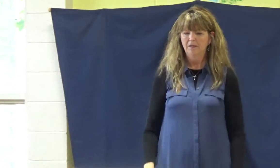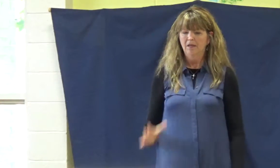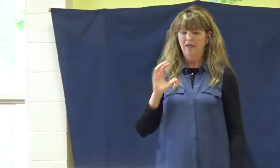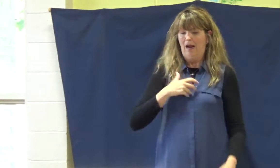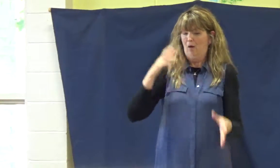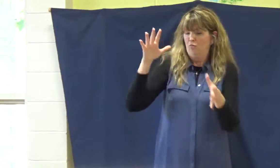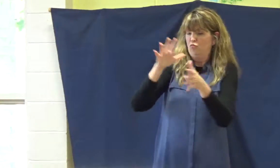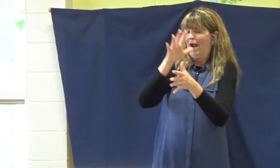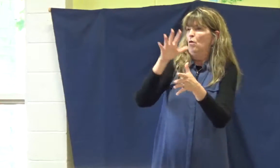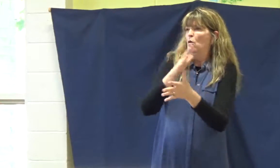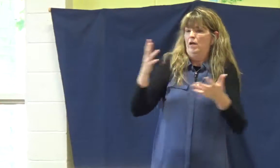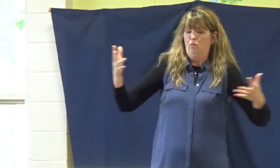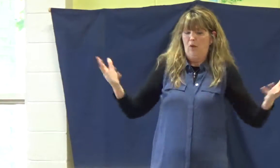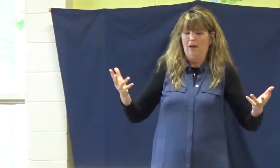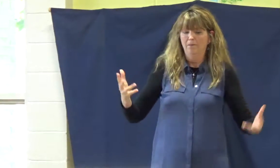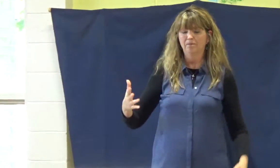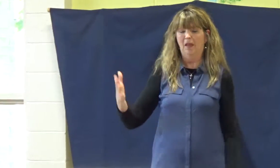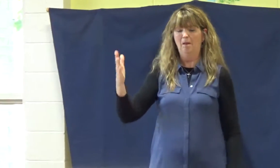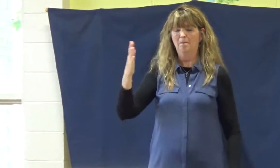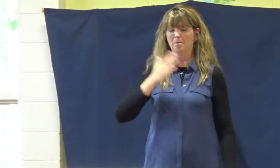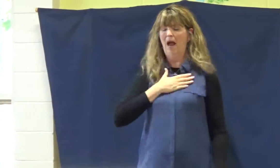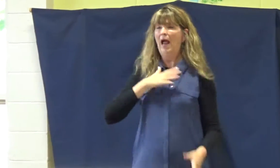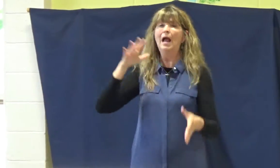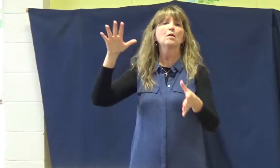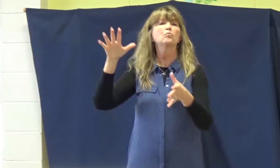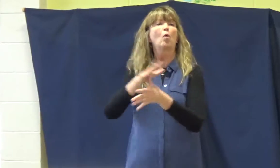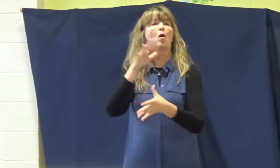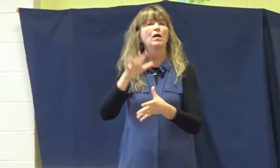Charleston. But my top priority